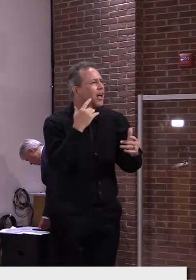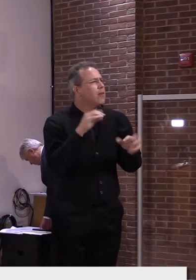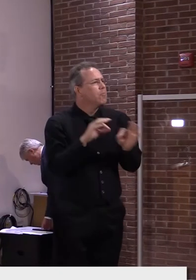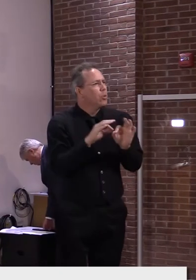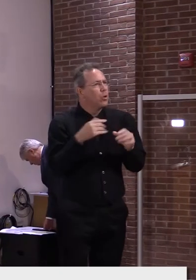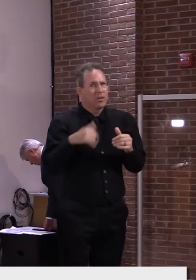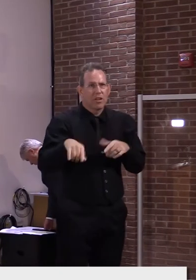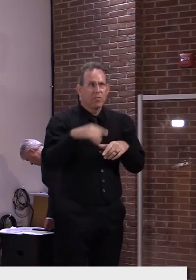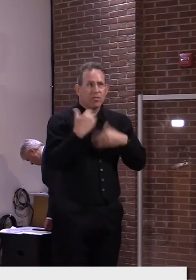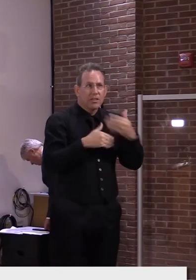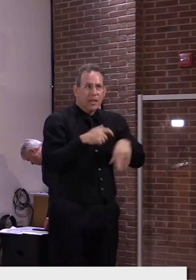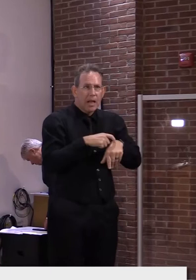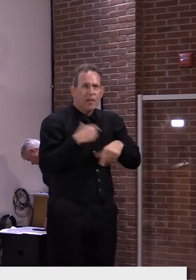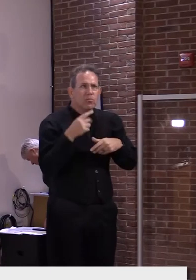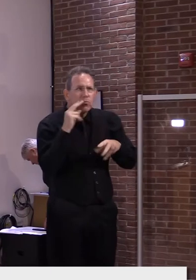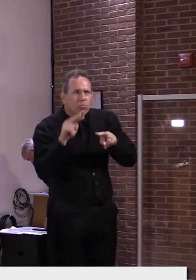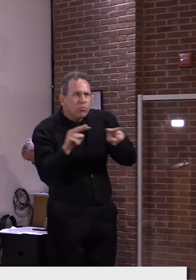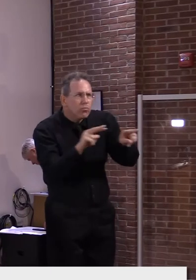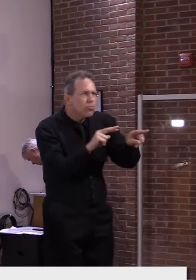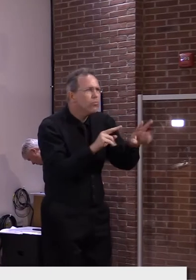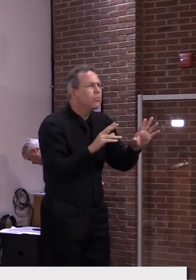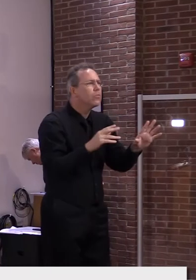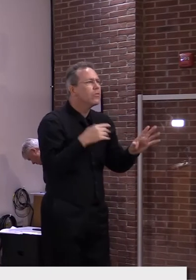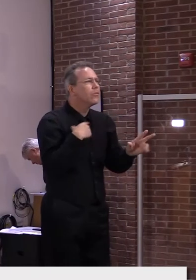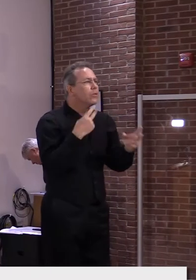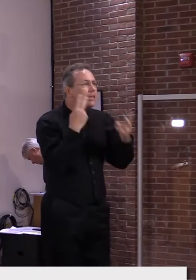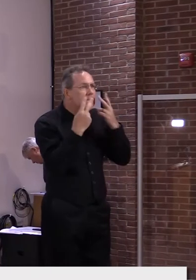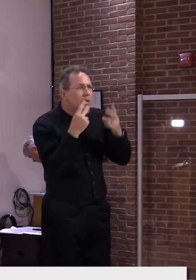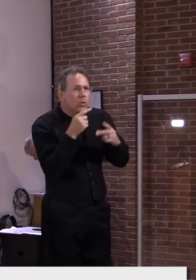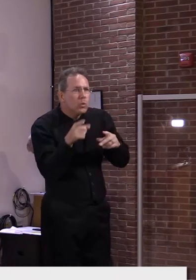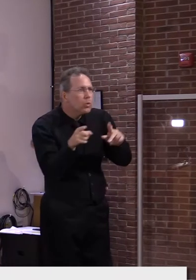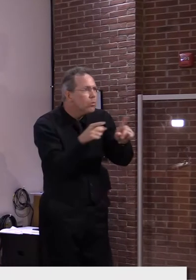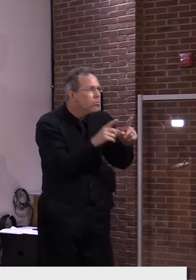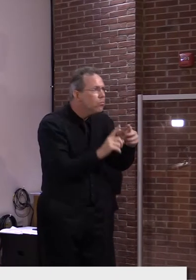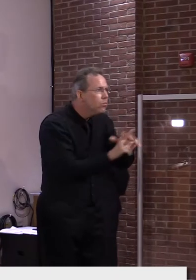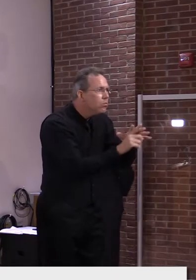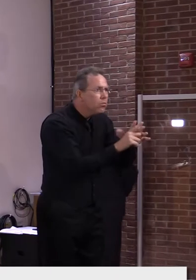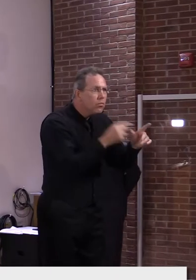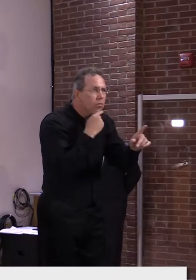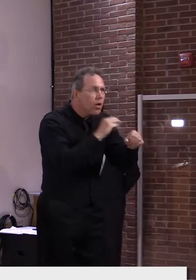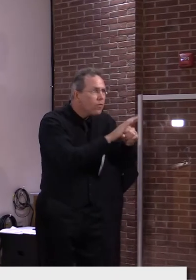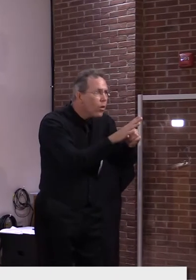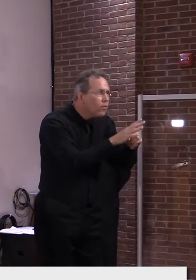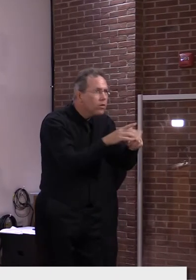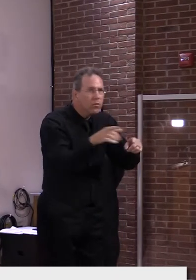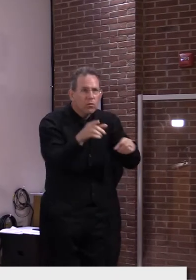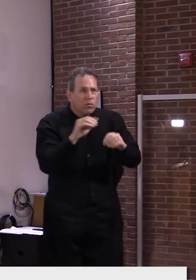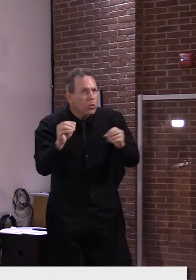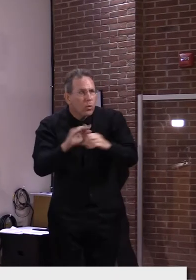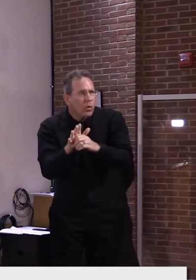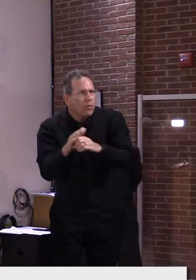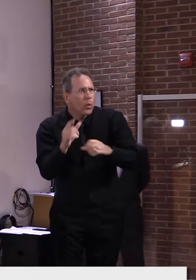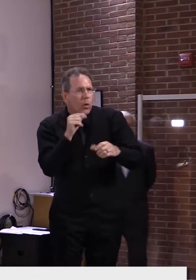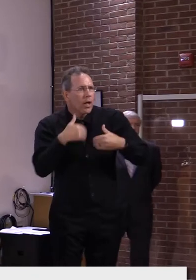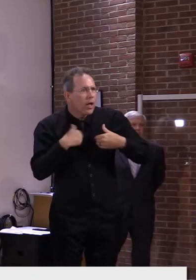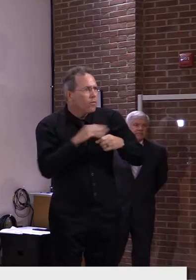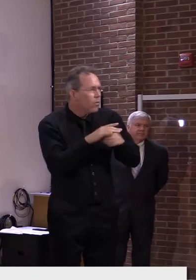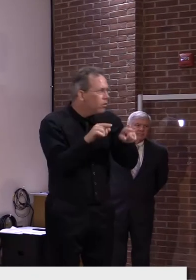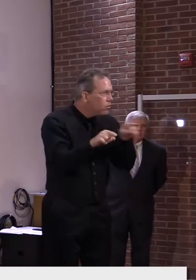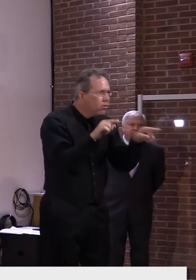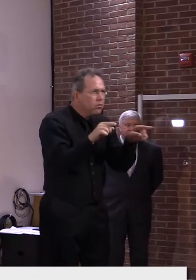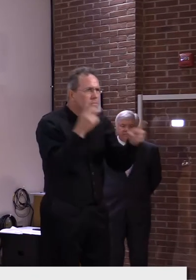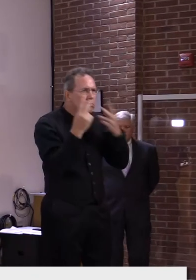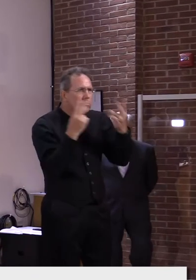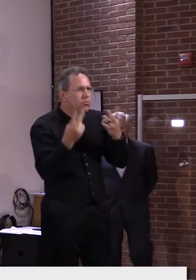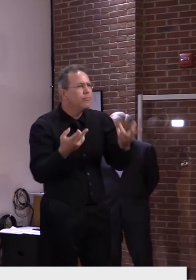carrier but asymptomatic at the time. So it's hard to say that, you know, we're not at an appropriate level